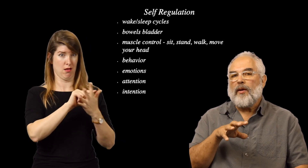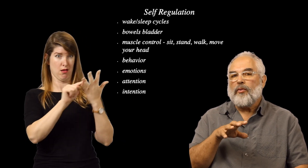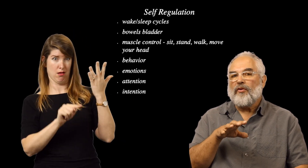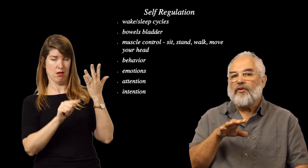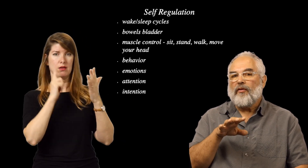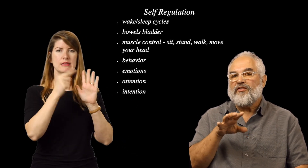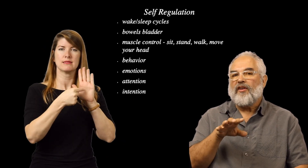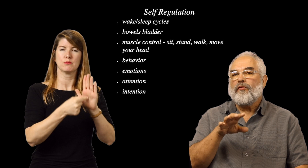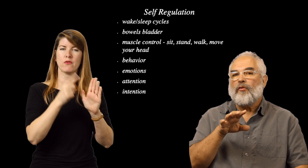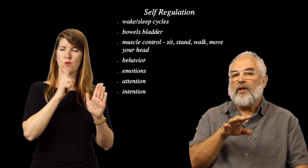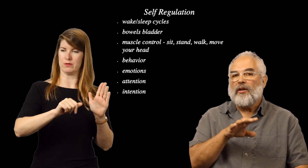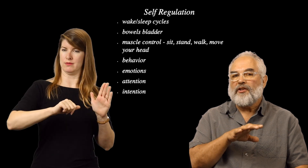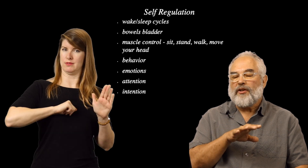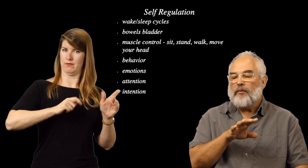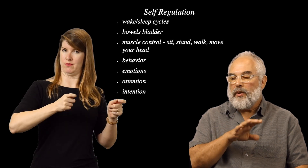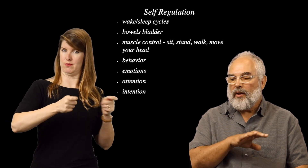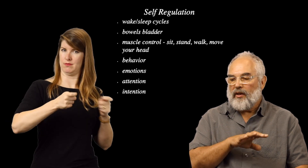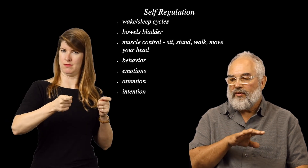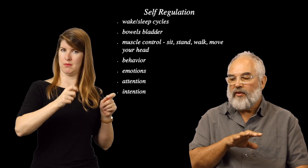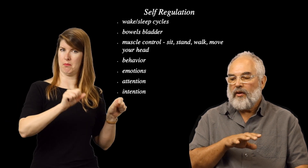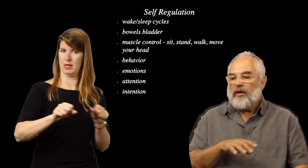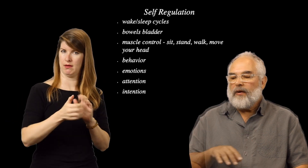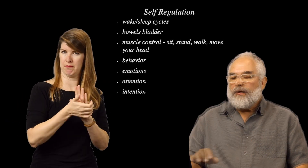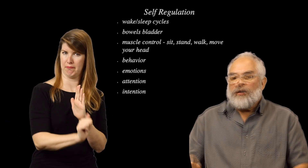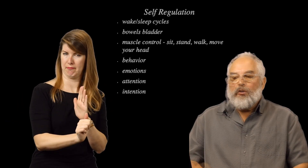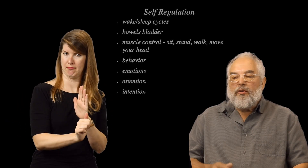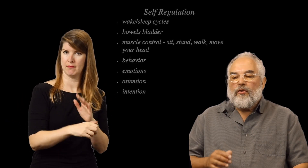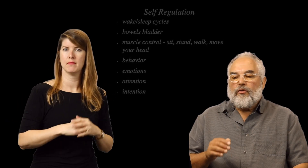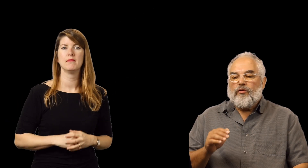are examples of self-regulation abilities.